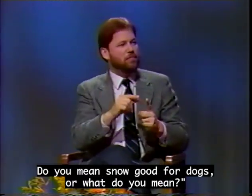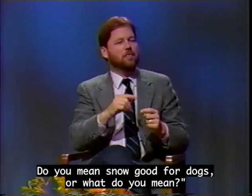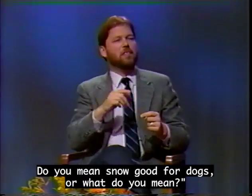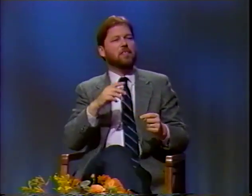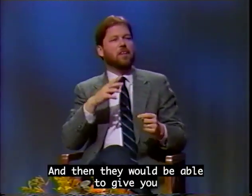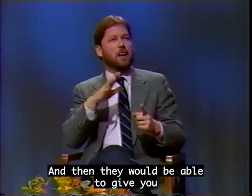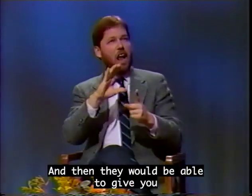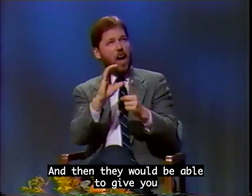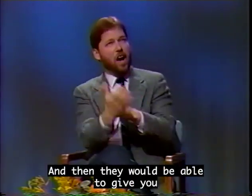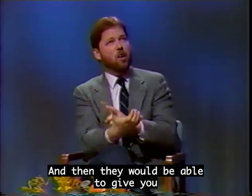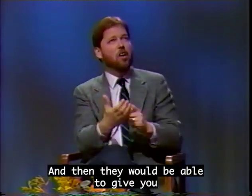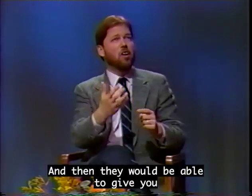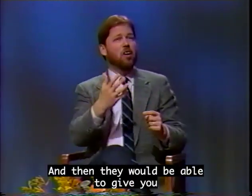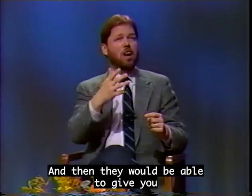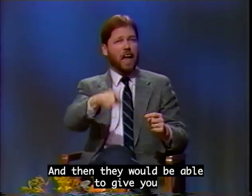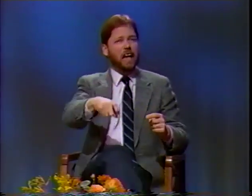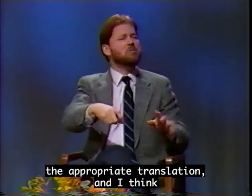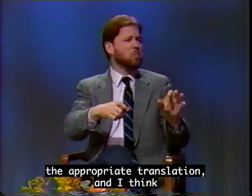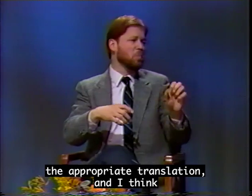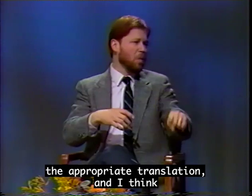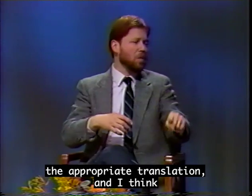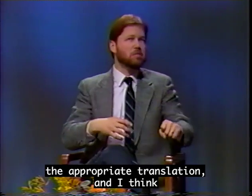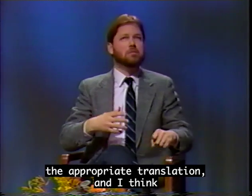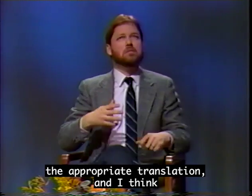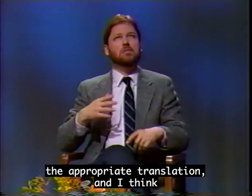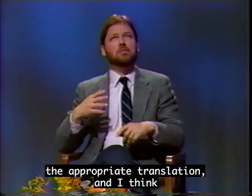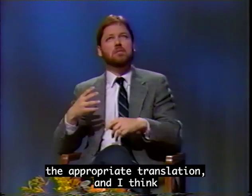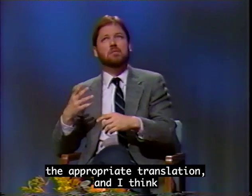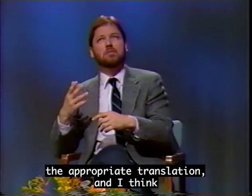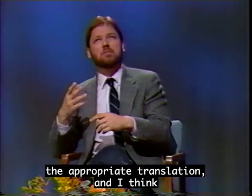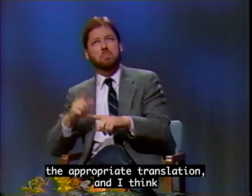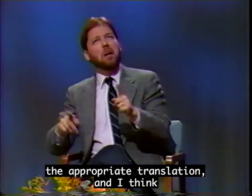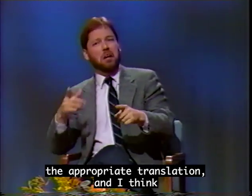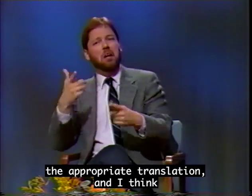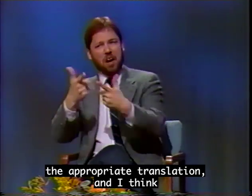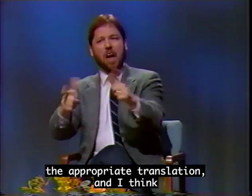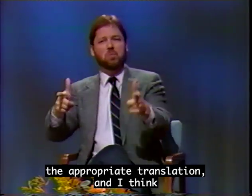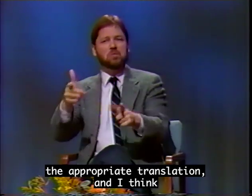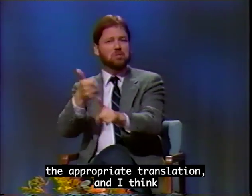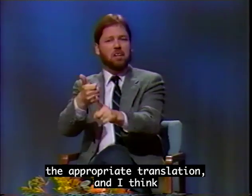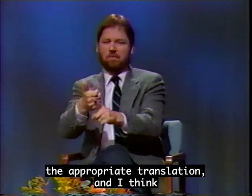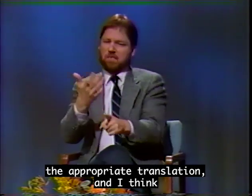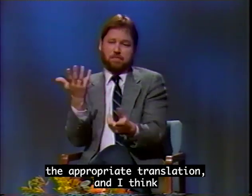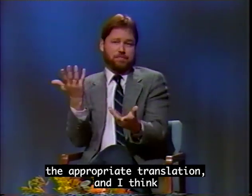mean? And then they would be able to give you the appropriate translation. And I think